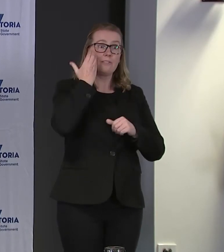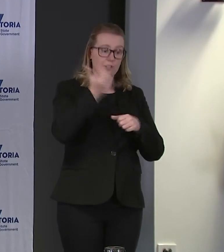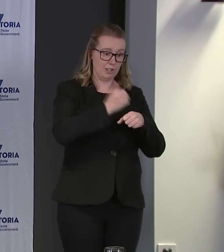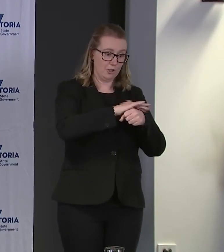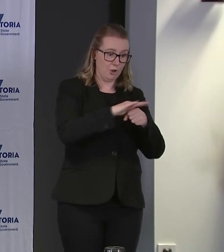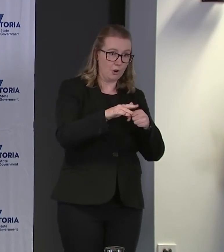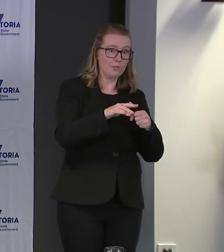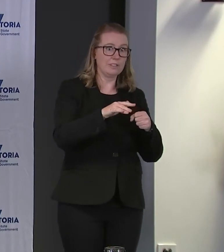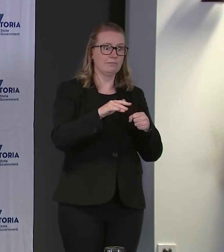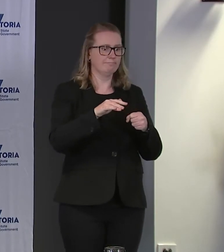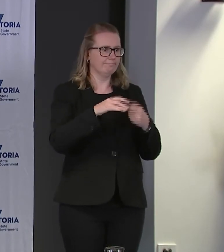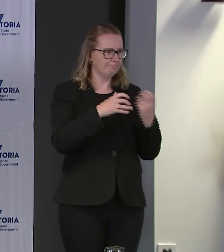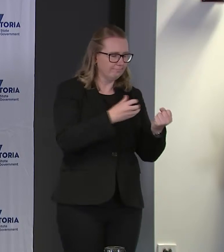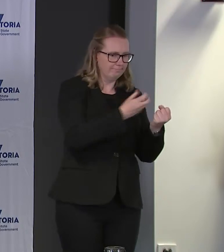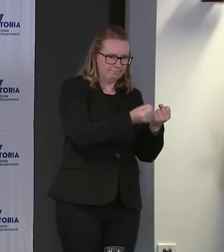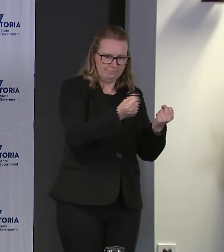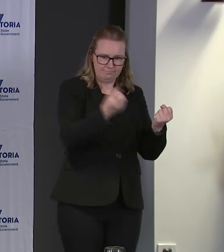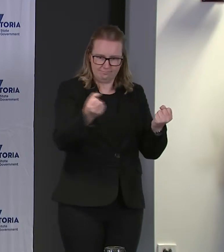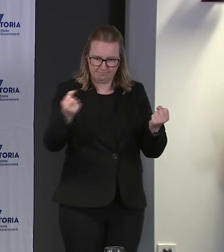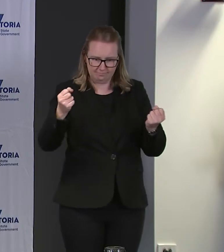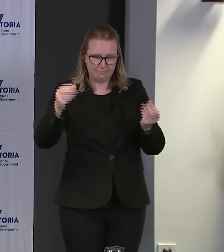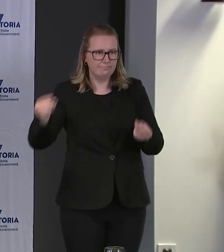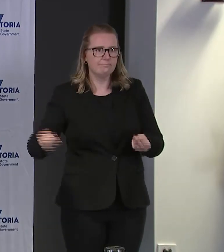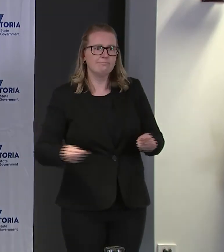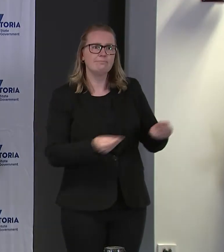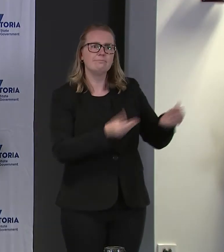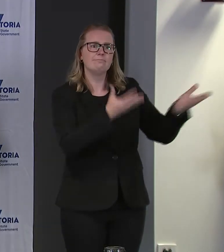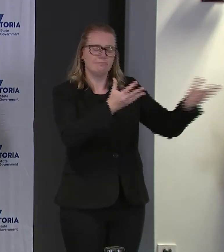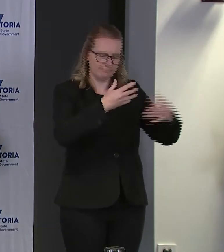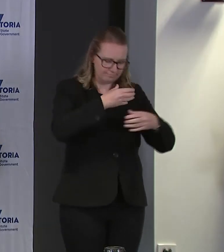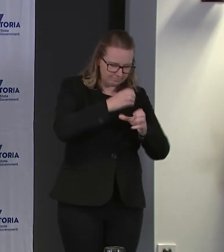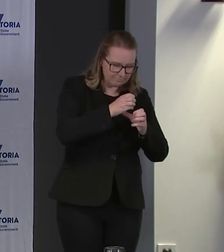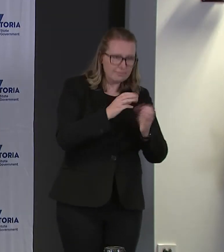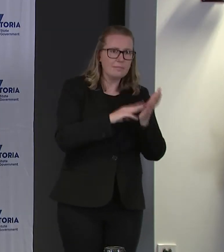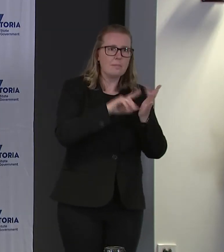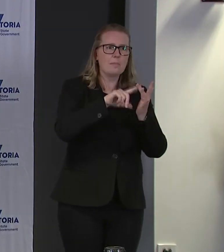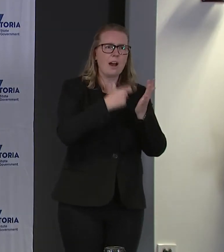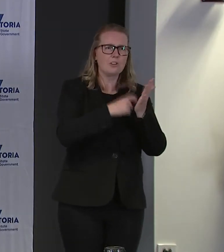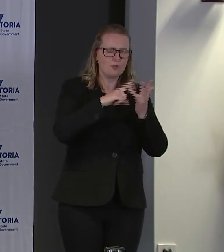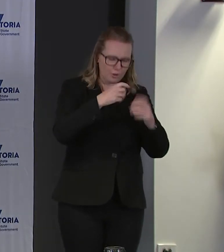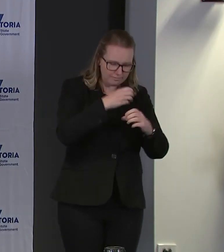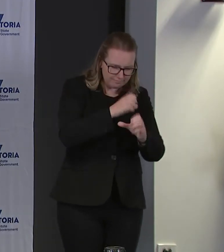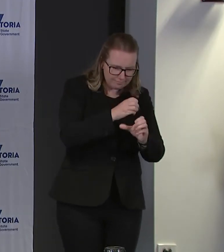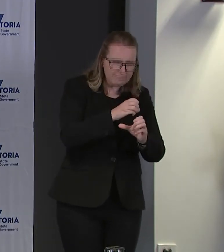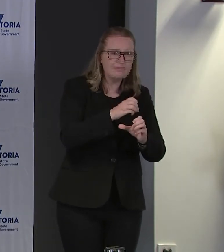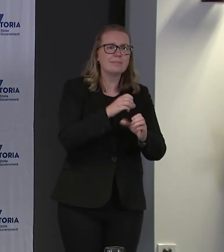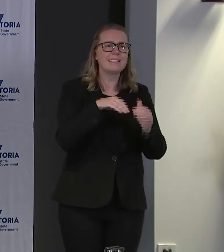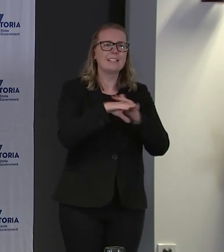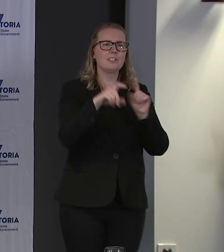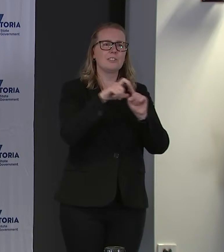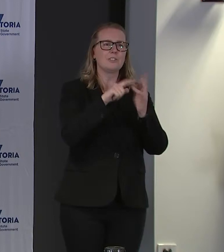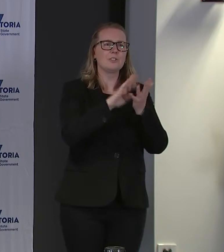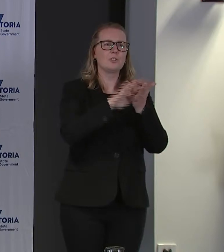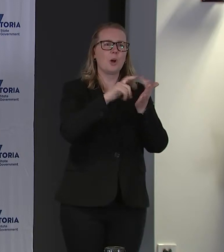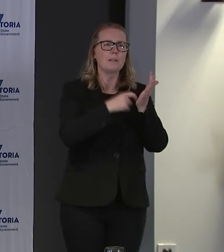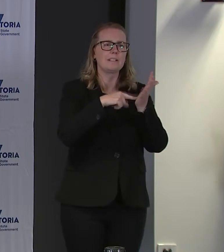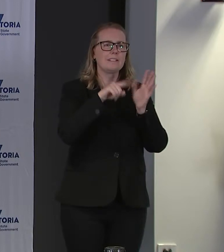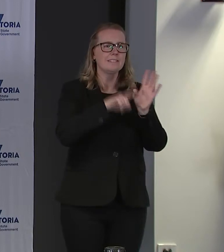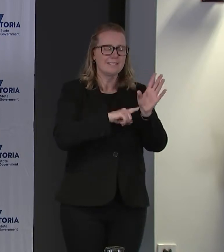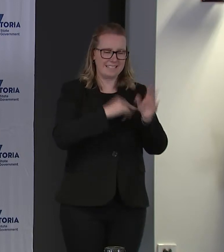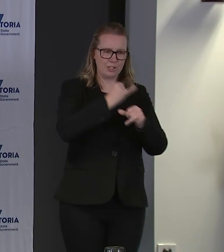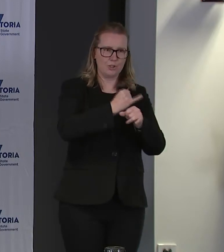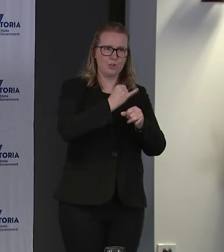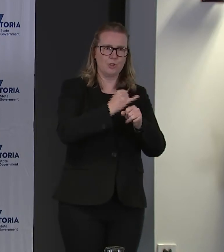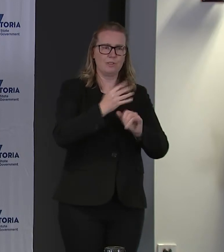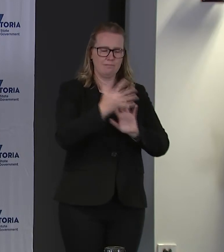COVID in Victoria is sent to the microbiology diagnostic unit at the Doherty Institute for genomic sequencing. It's work